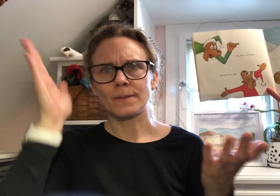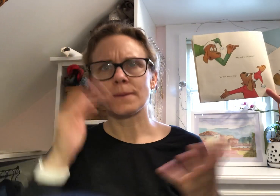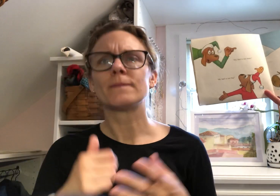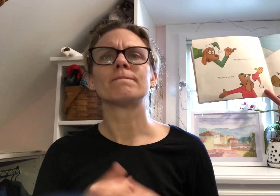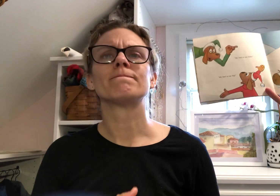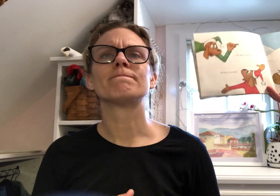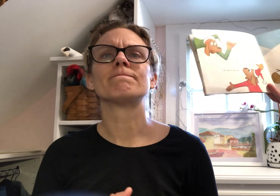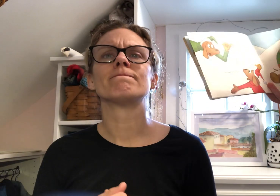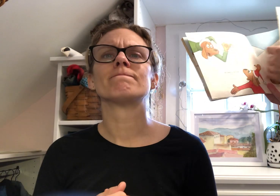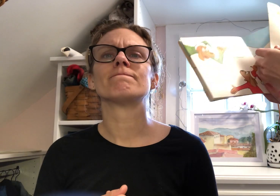"Not a wink, Fred."